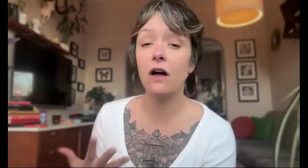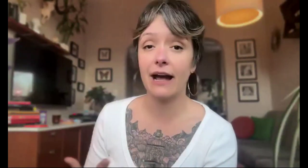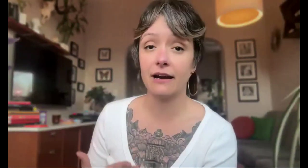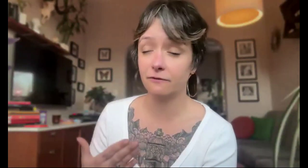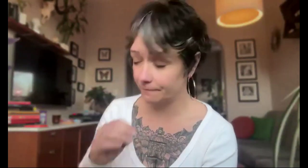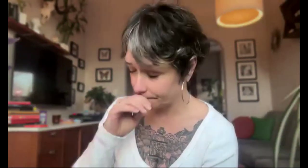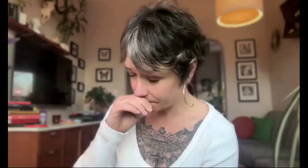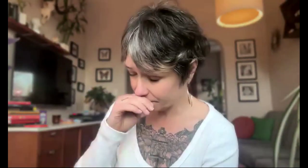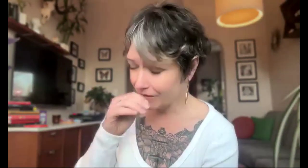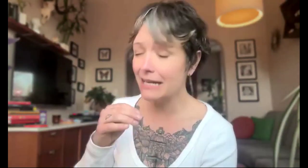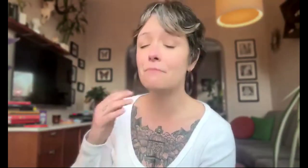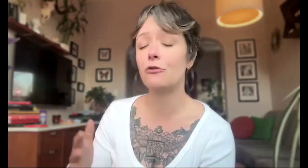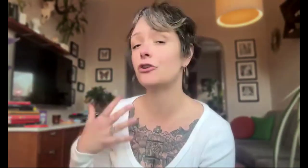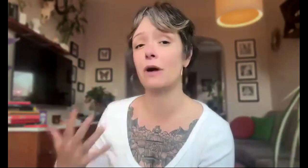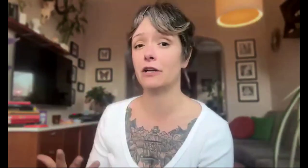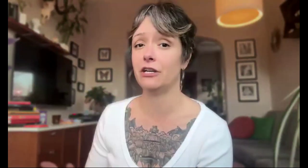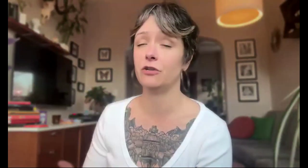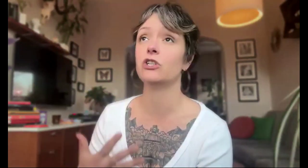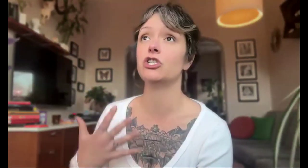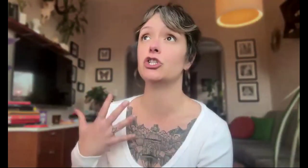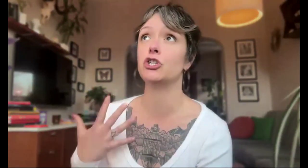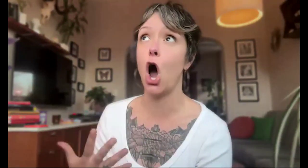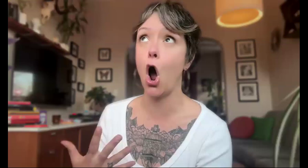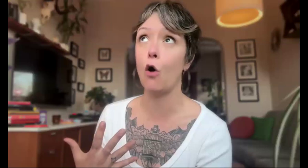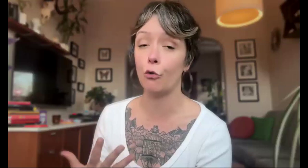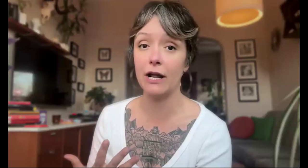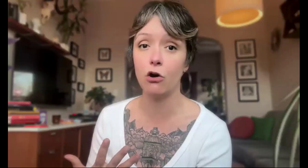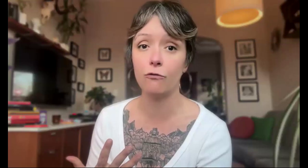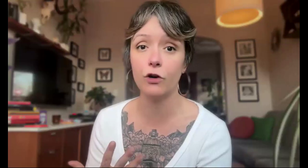on that kind of emotional regulation, which is so critical for,